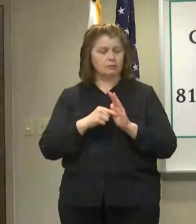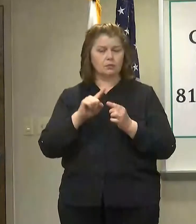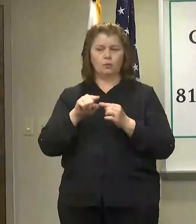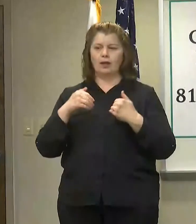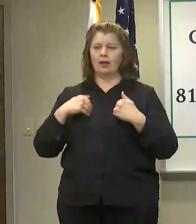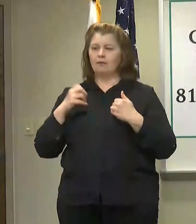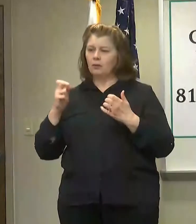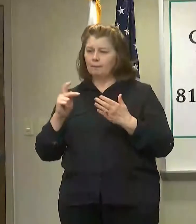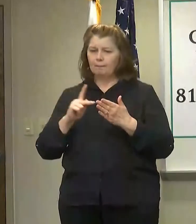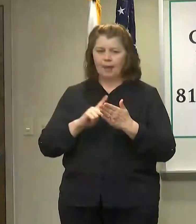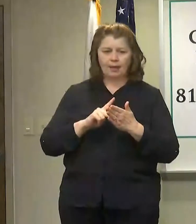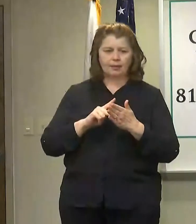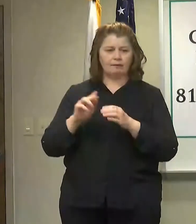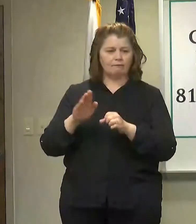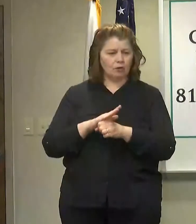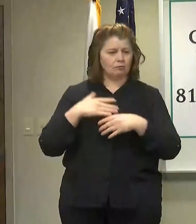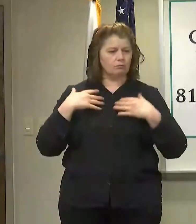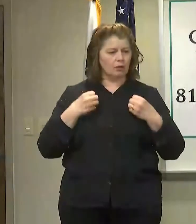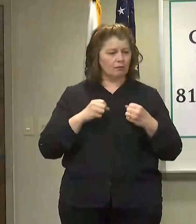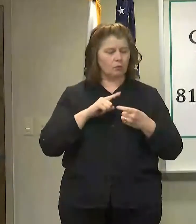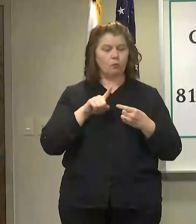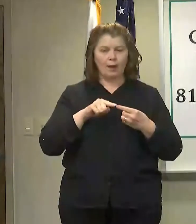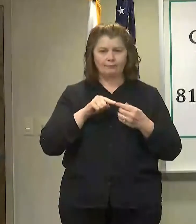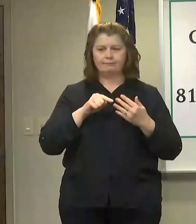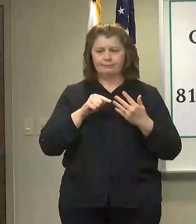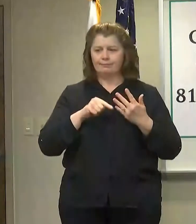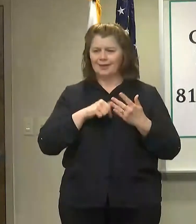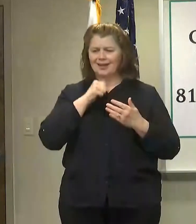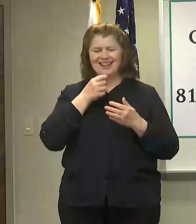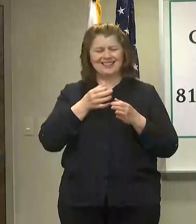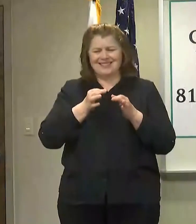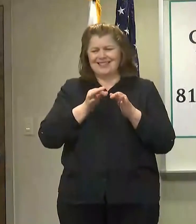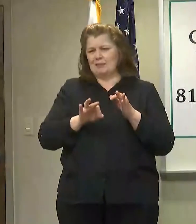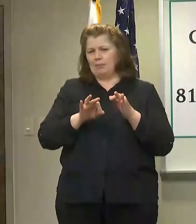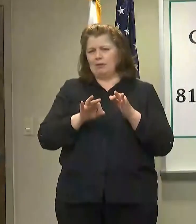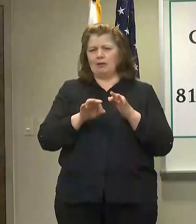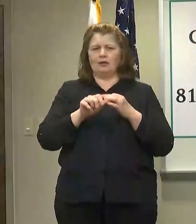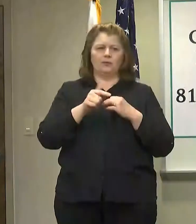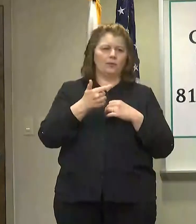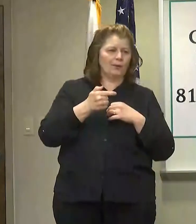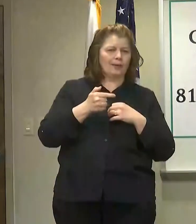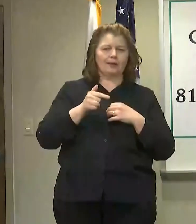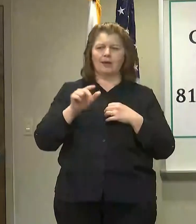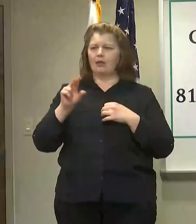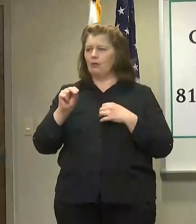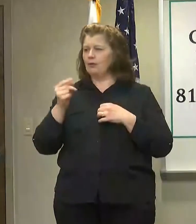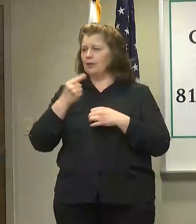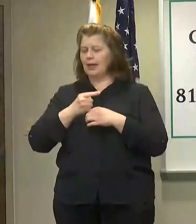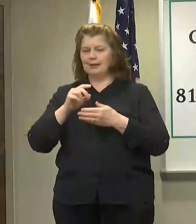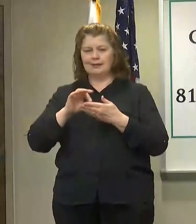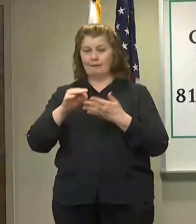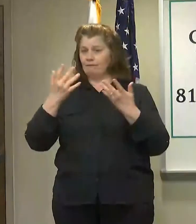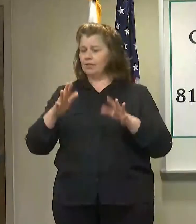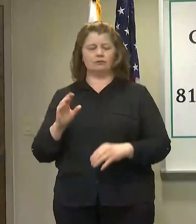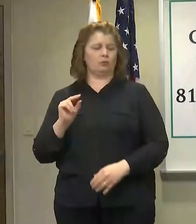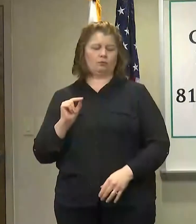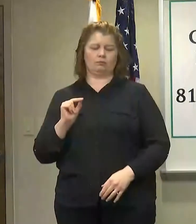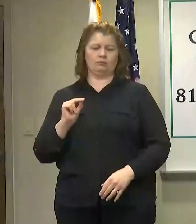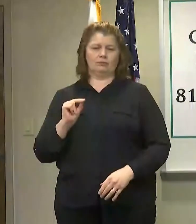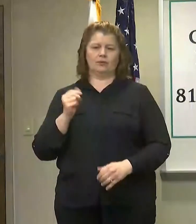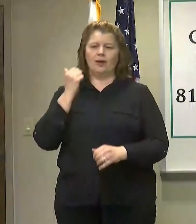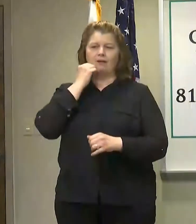they returned and are fully recovered? So it's not just a simple, 21, 30 days, count and done. So every day